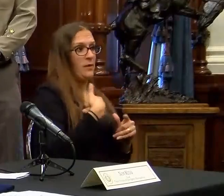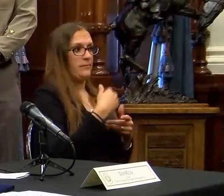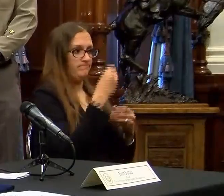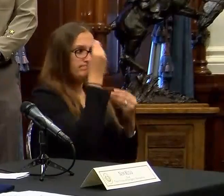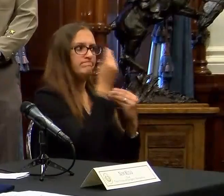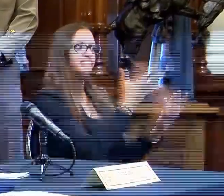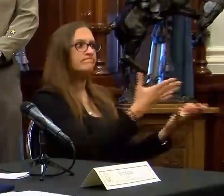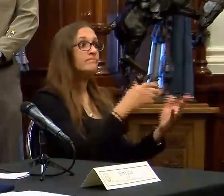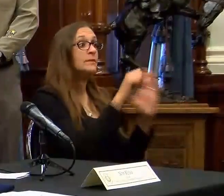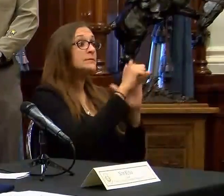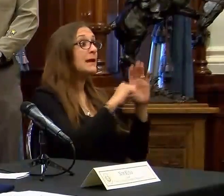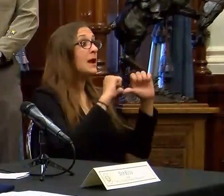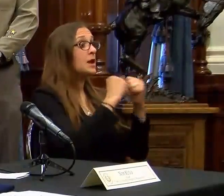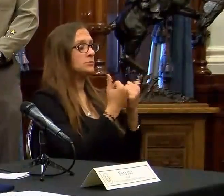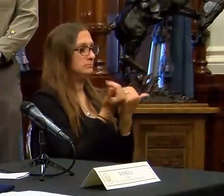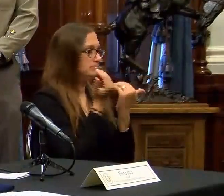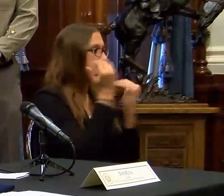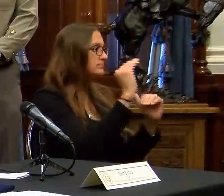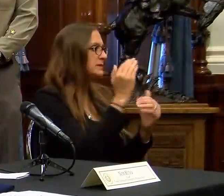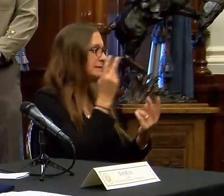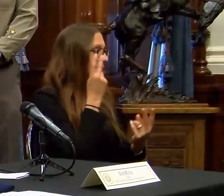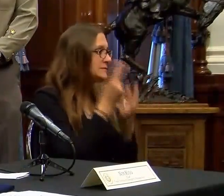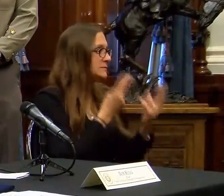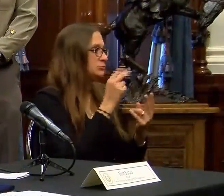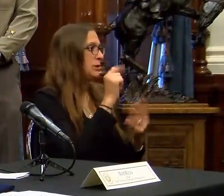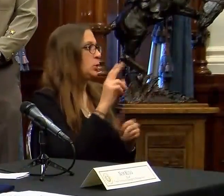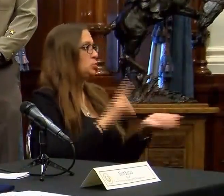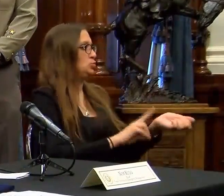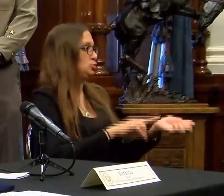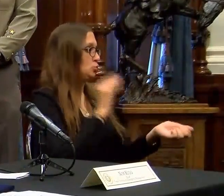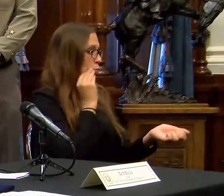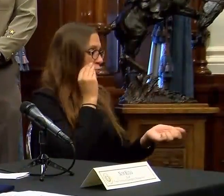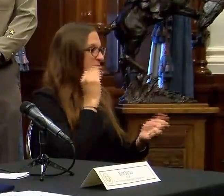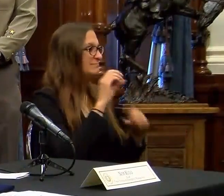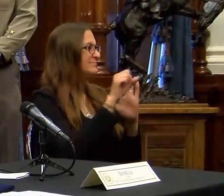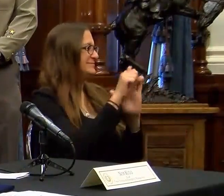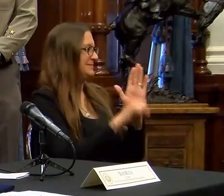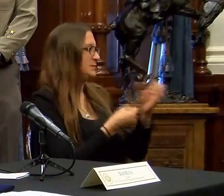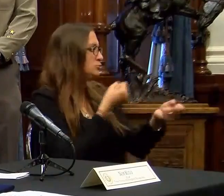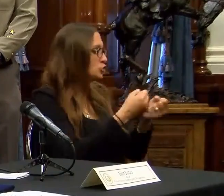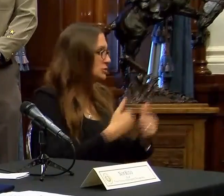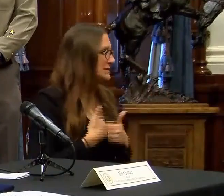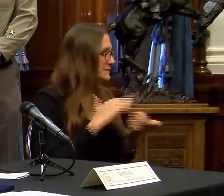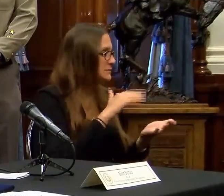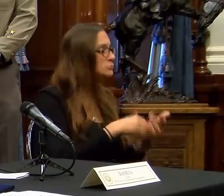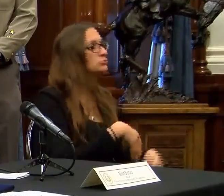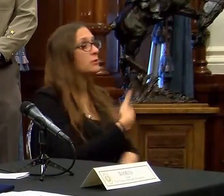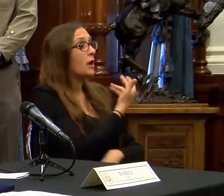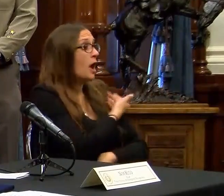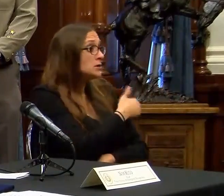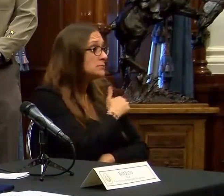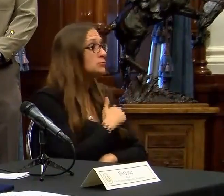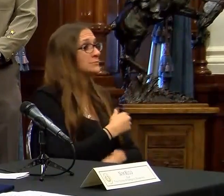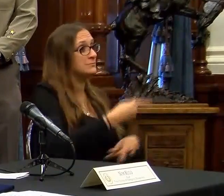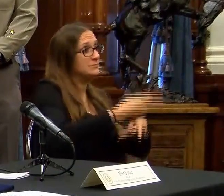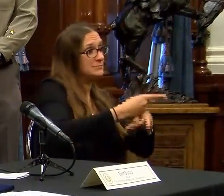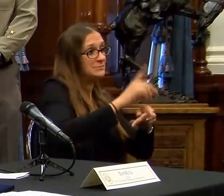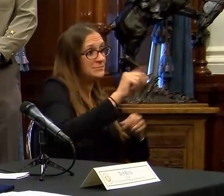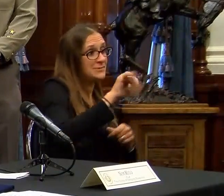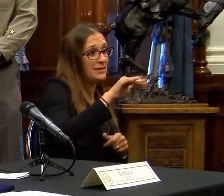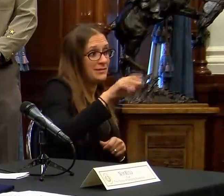to restrict visitation at nursing homes, state-sponsored living centers, hospitals, and